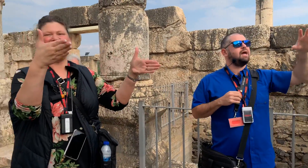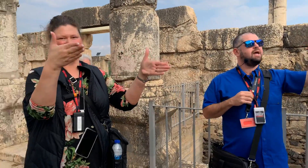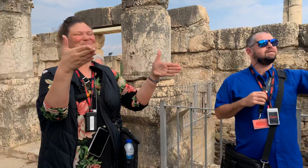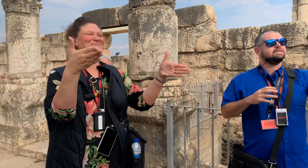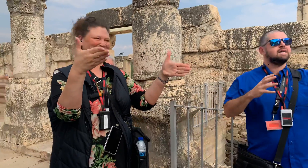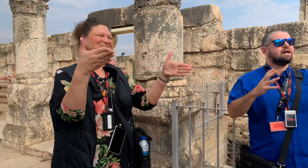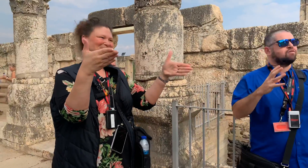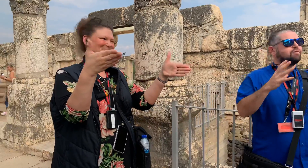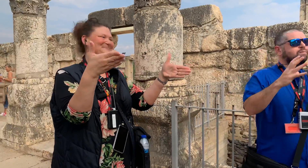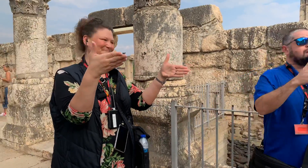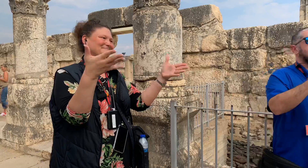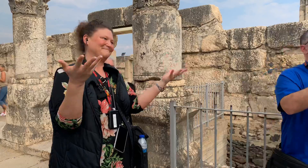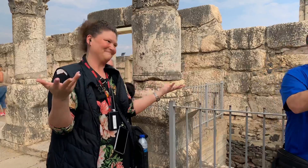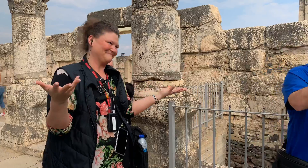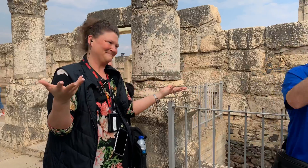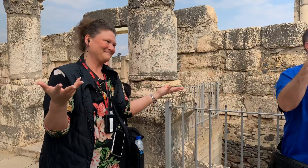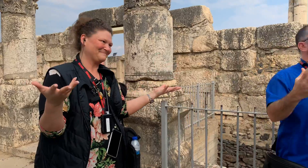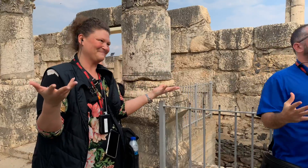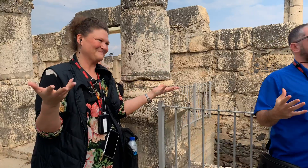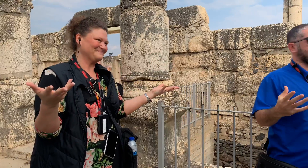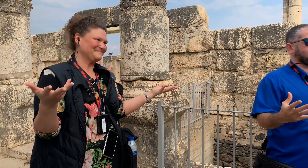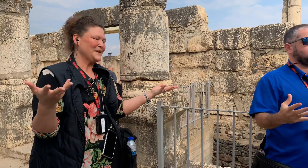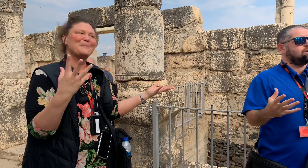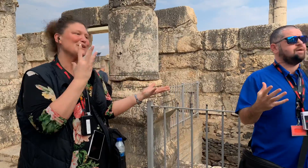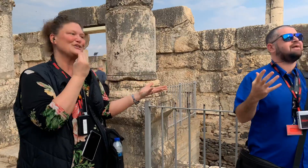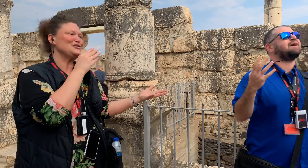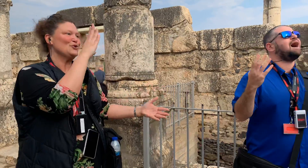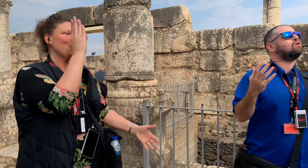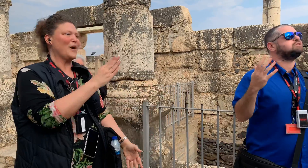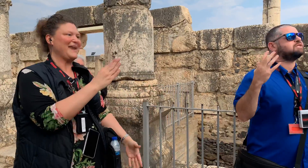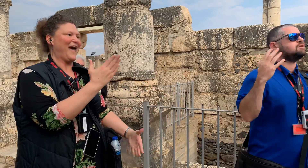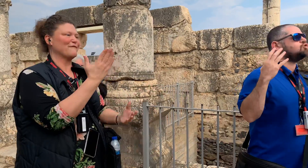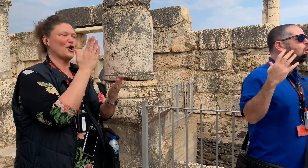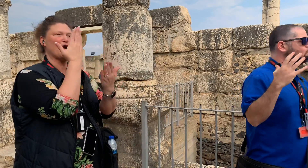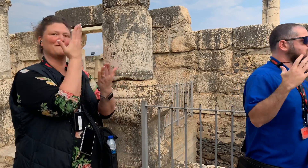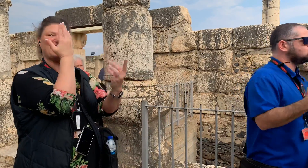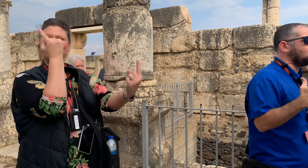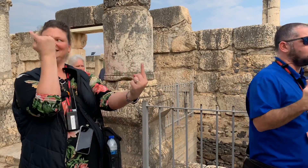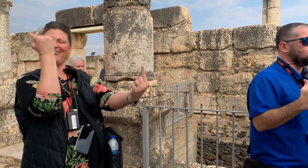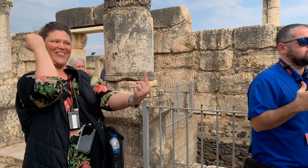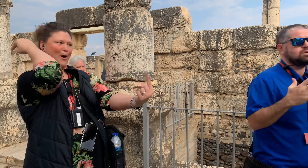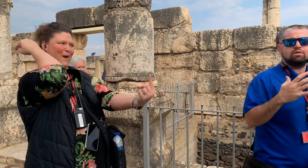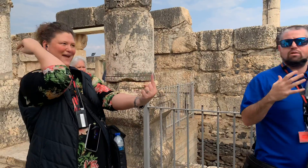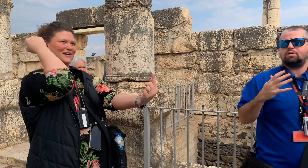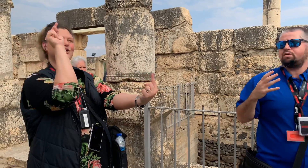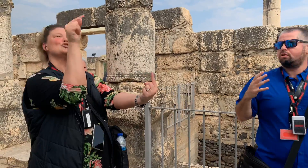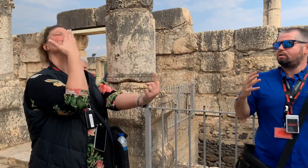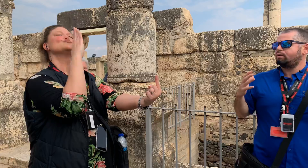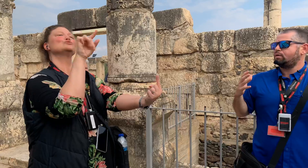the place that the Holy Ark that housed the Torah scroll